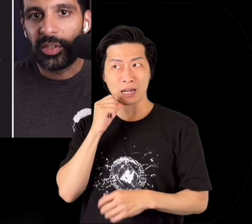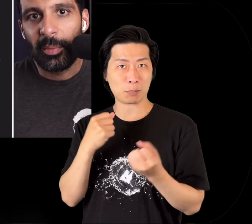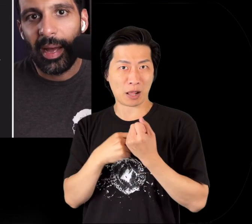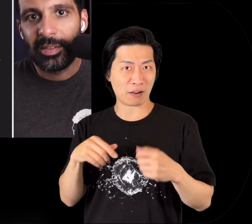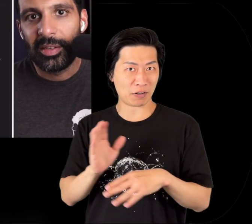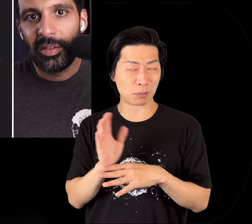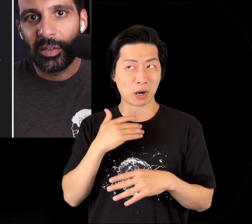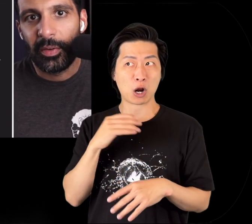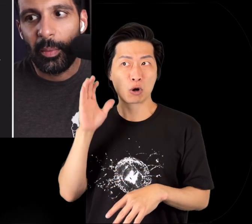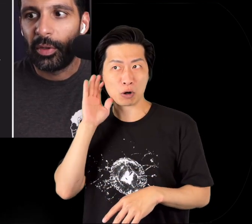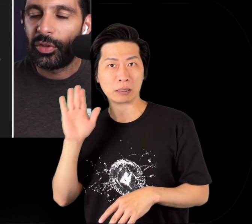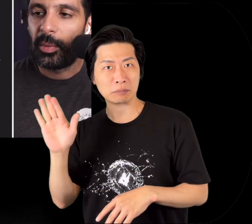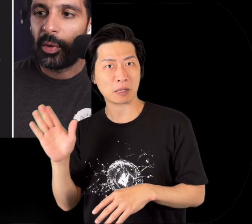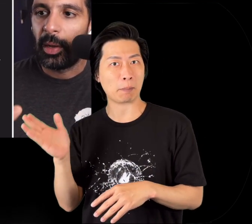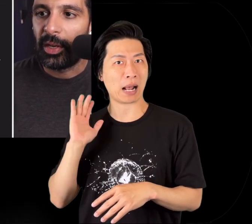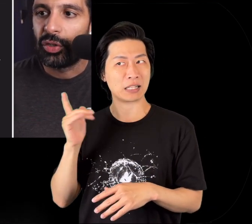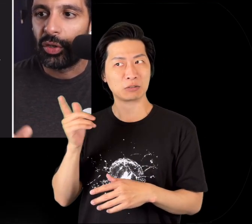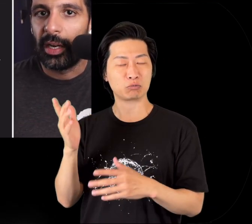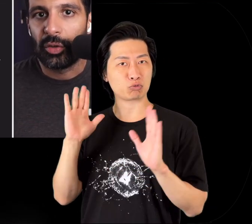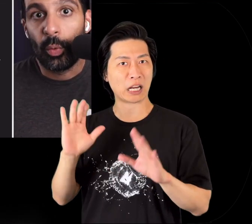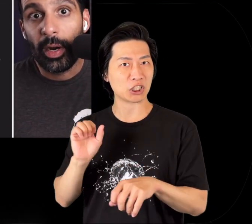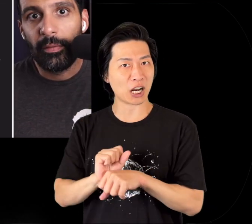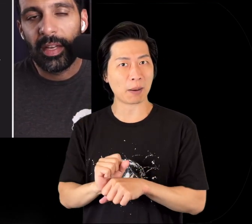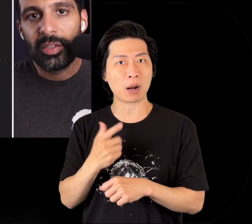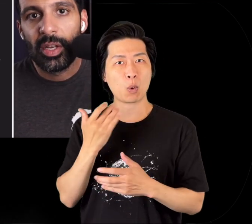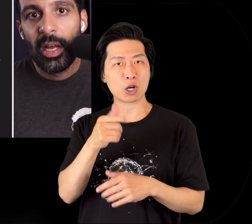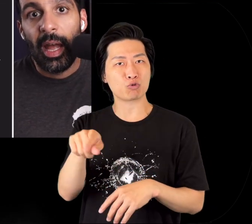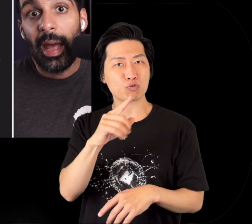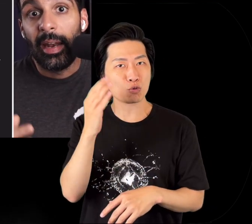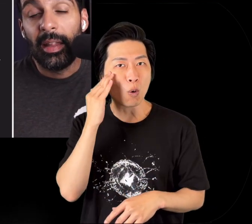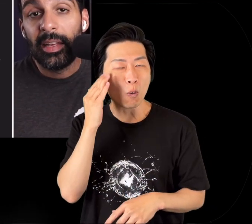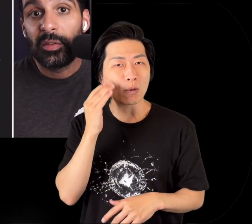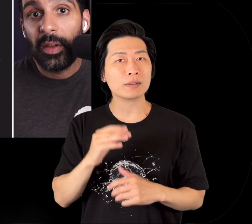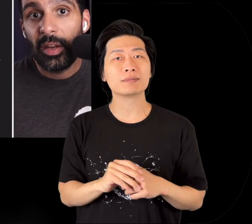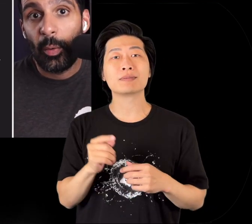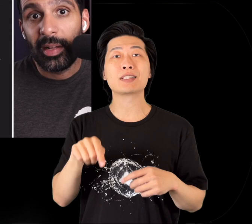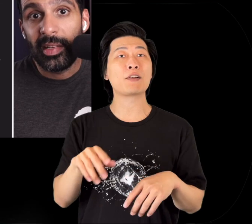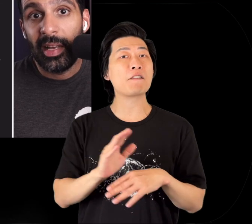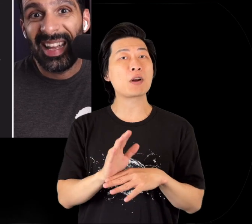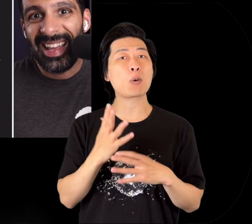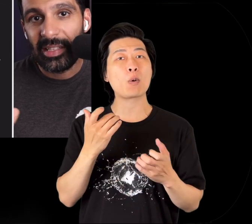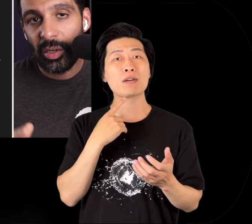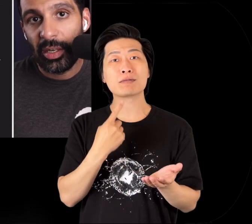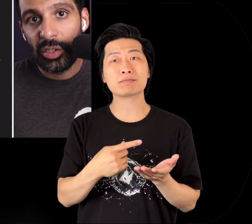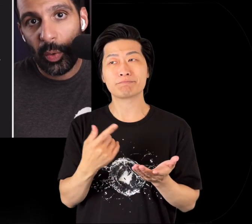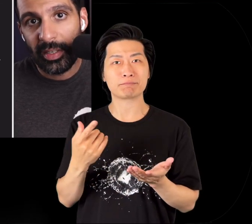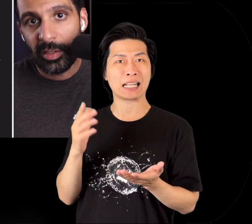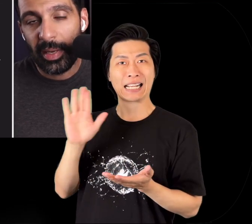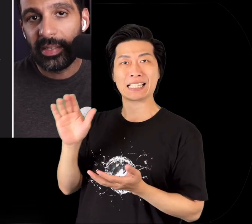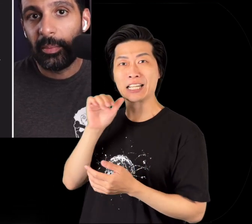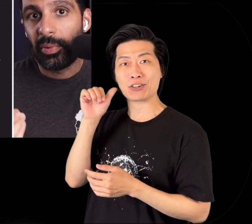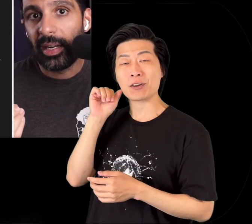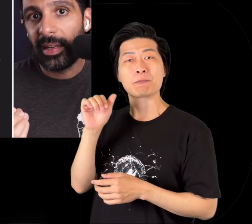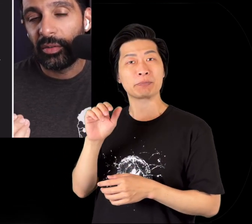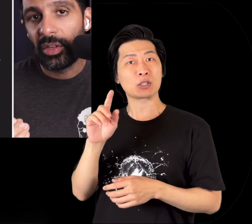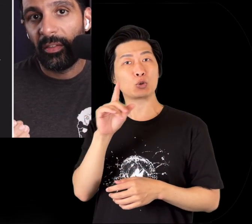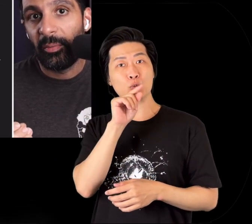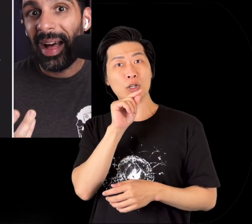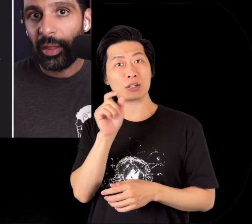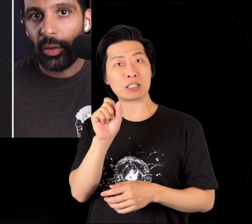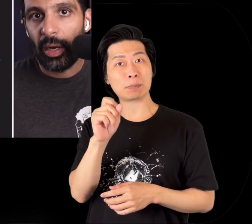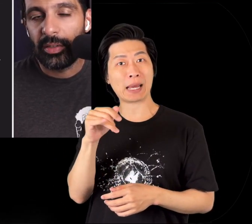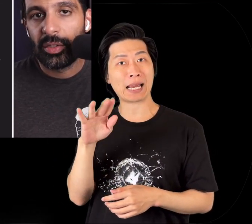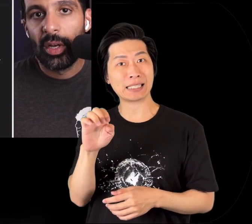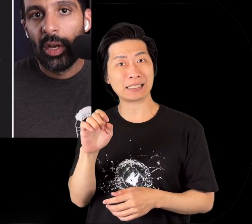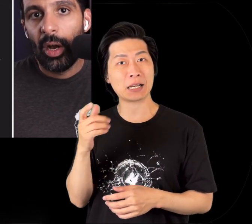his books in the past, and he does a phenomenal job. So I want to make sure you guys are aware of this. And in this video, I want to take yesterday's Twitter space and break down some of